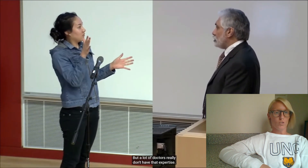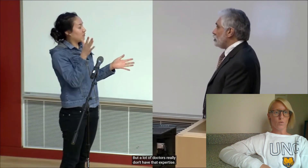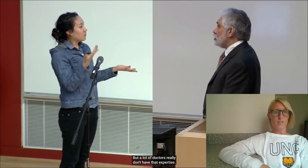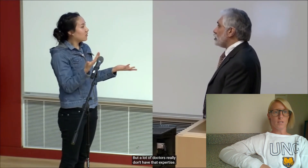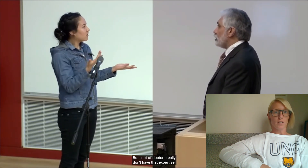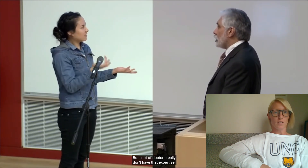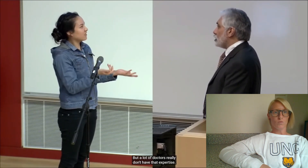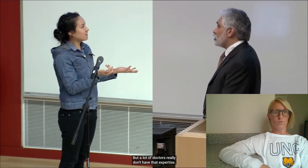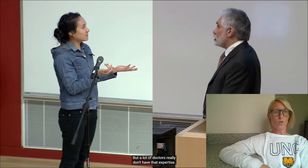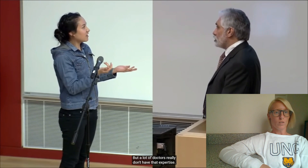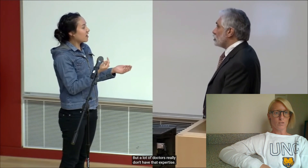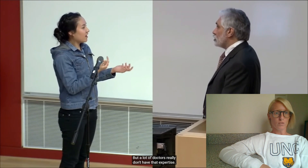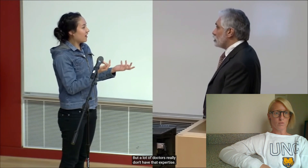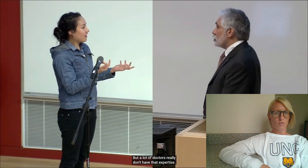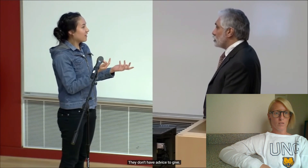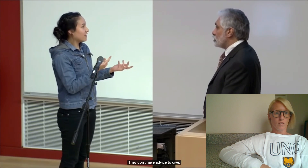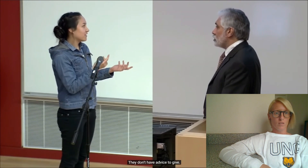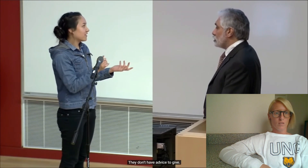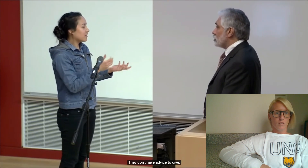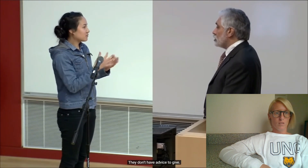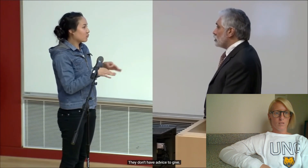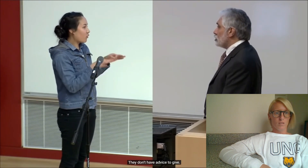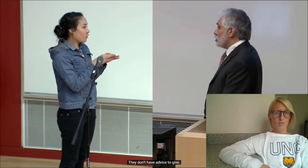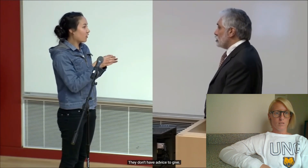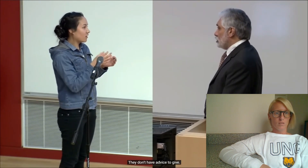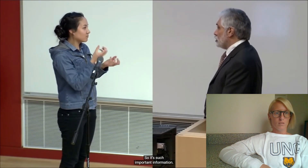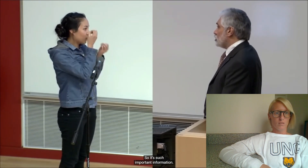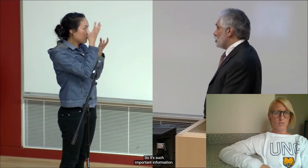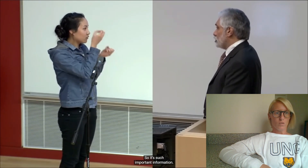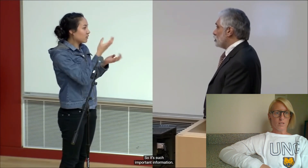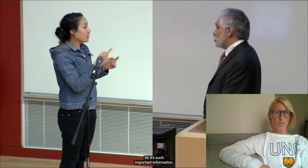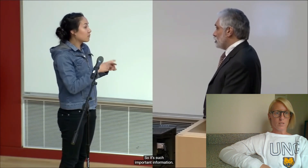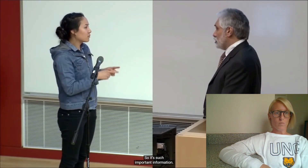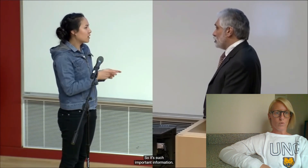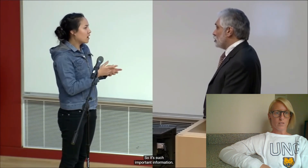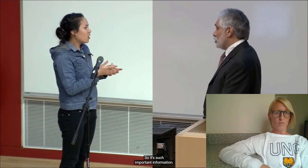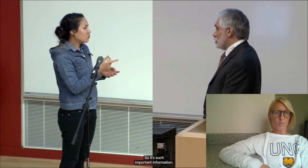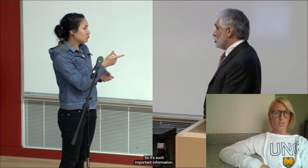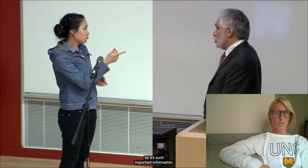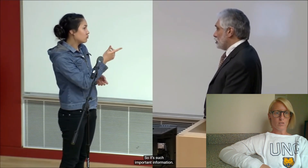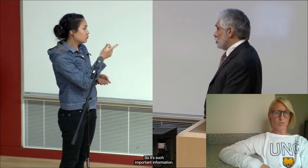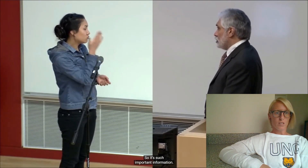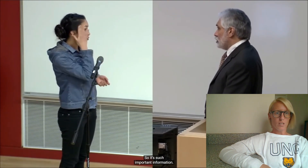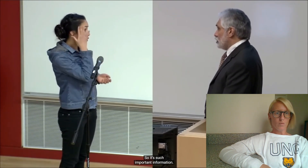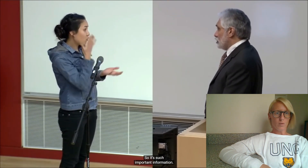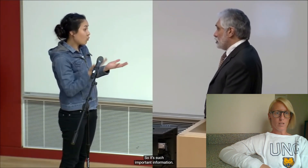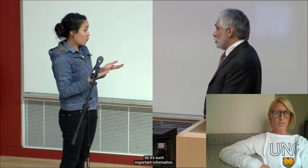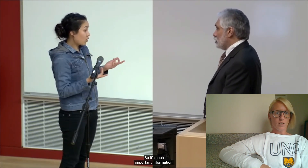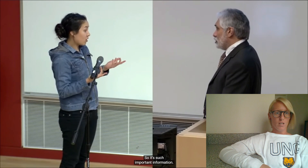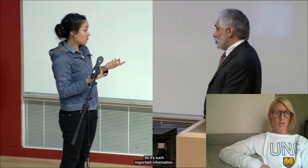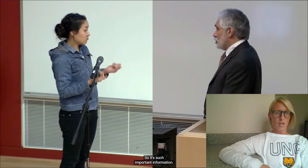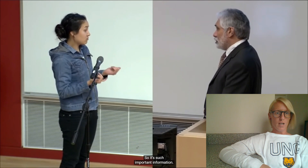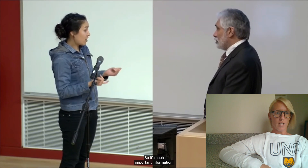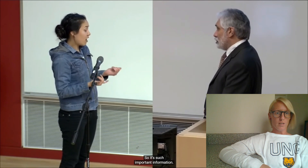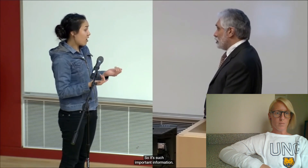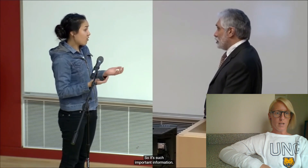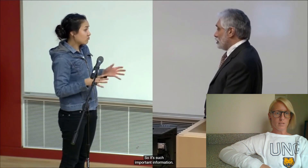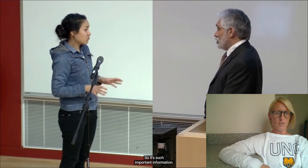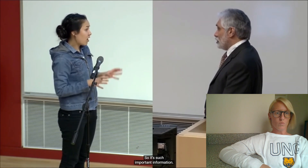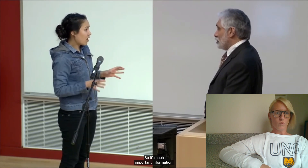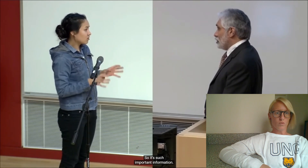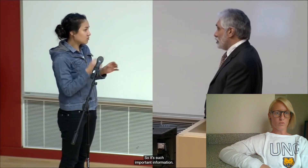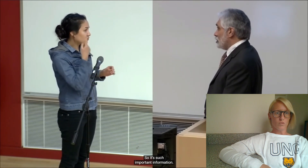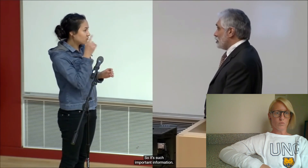doctors really don't have that expertise. They don't have advice to give. So So I know that's it's such important information. to give, but